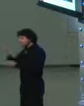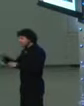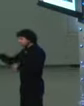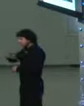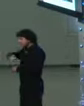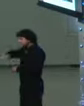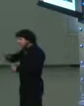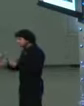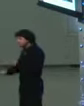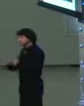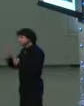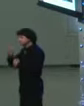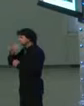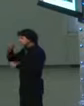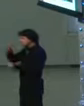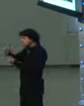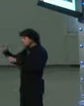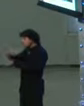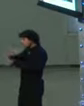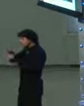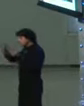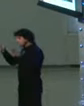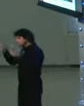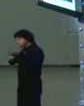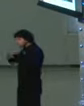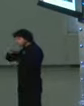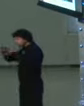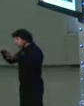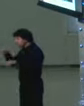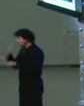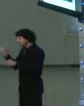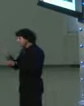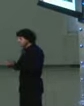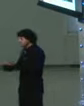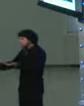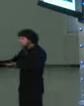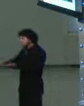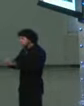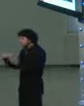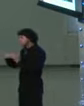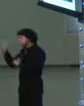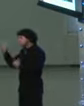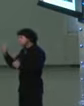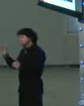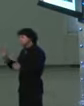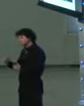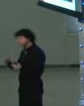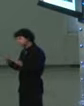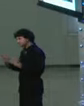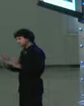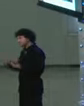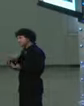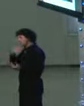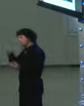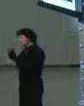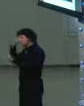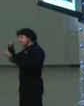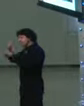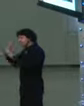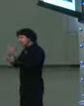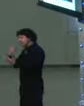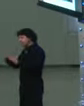is not just to potentially make more money. It could actually be for artistic purposes. It could be because there's